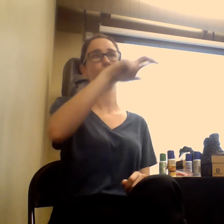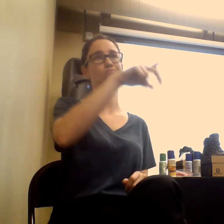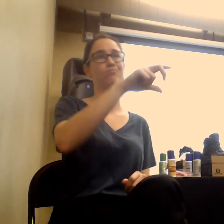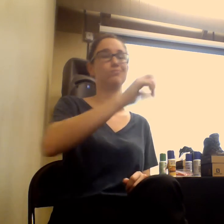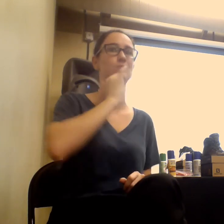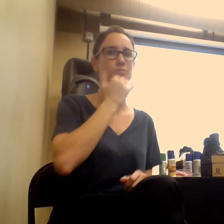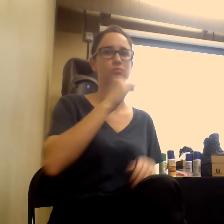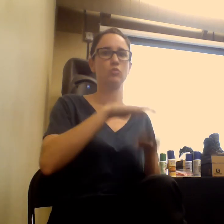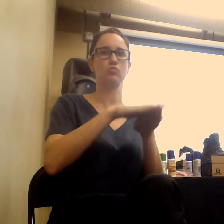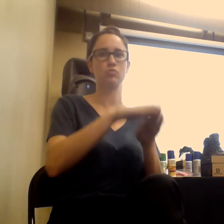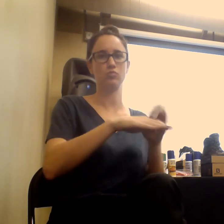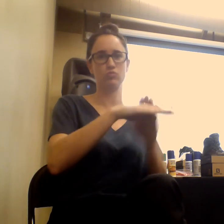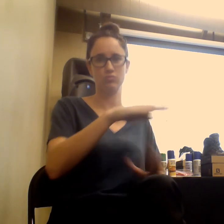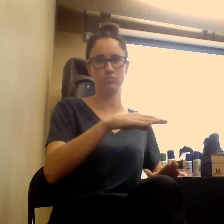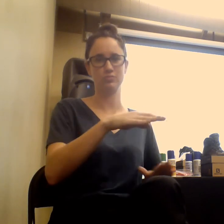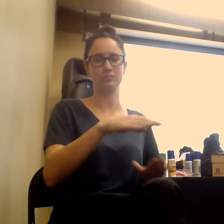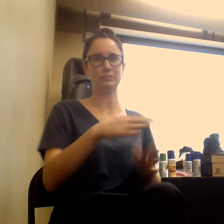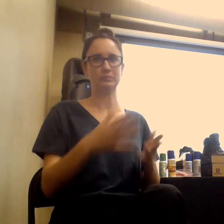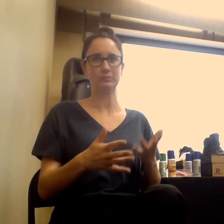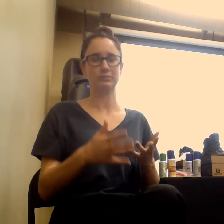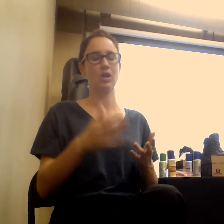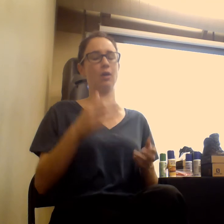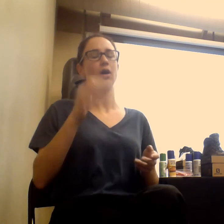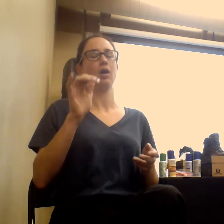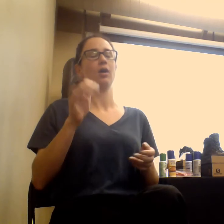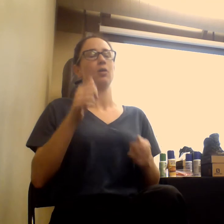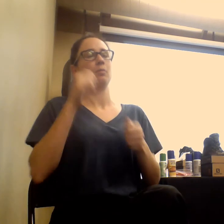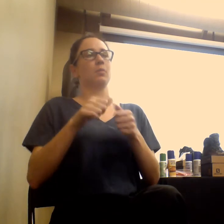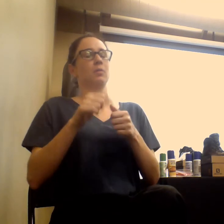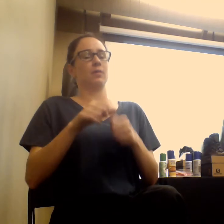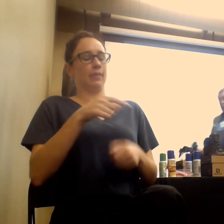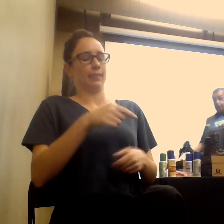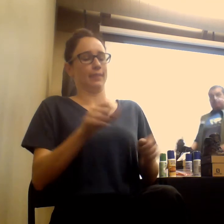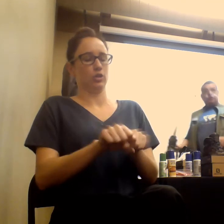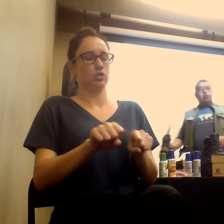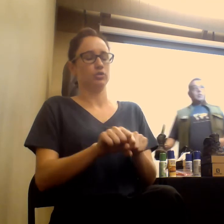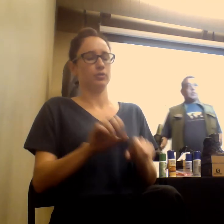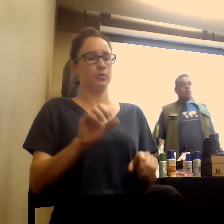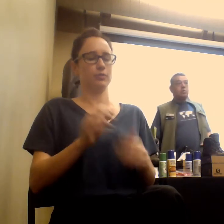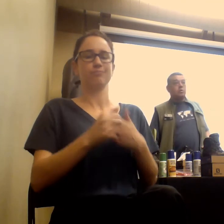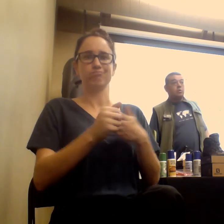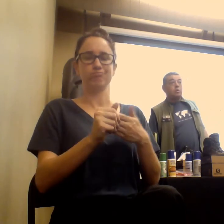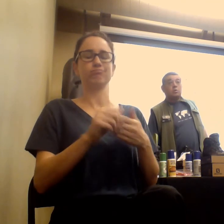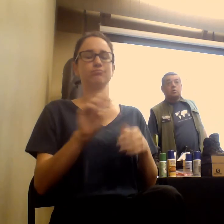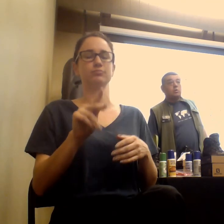well. Any other questions? Are the firmer shoes for